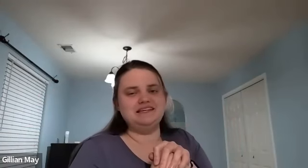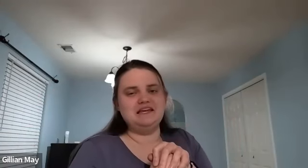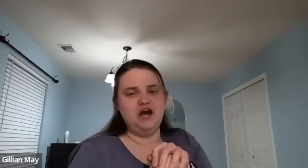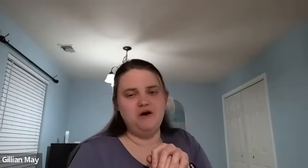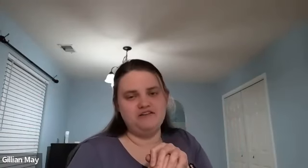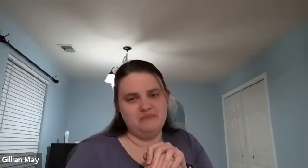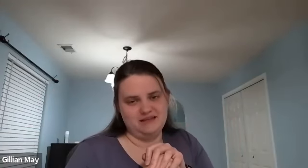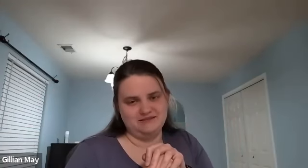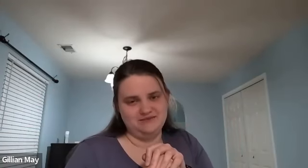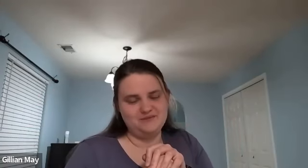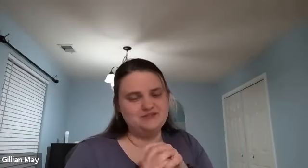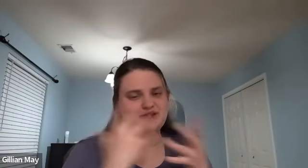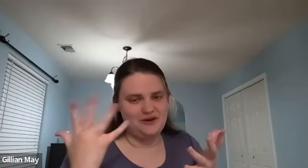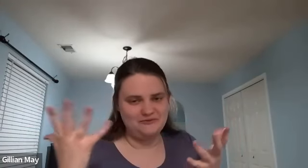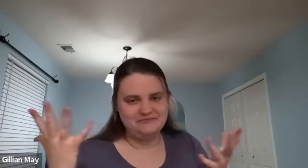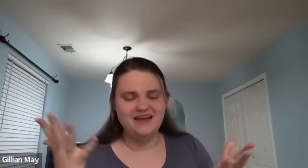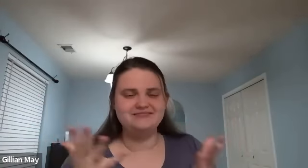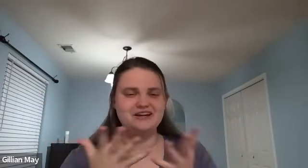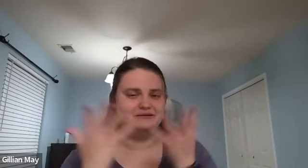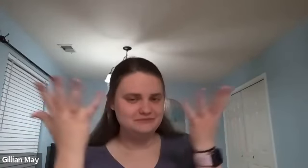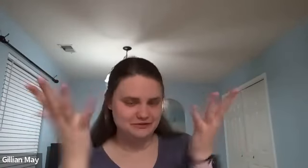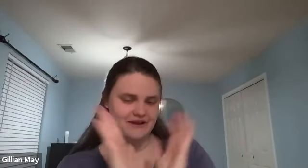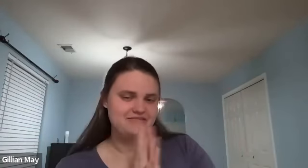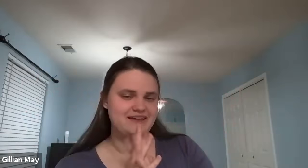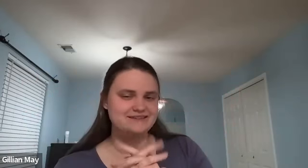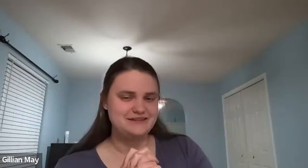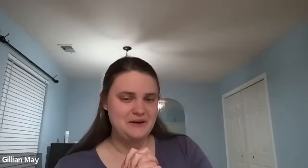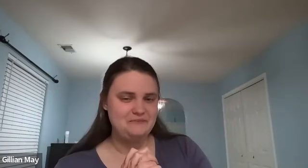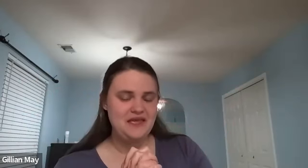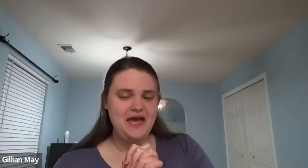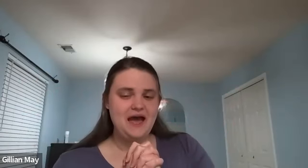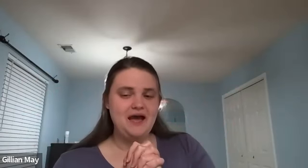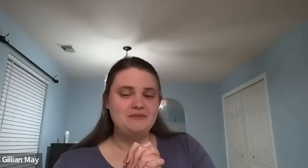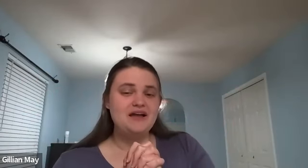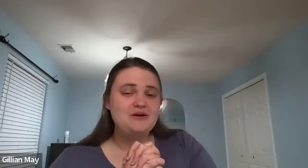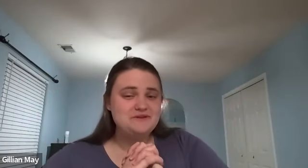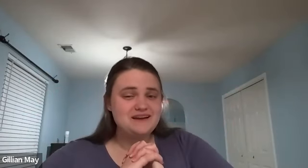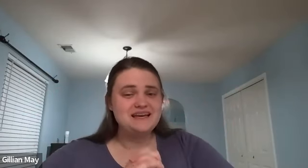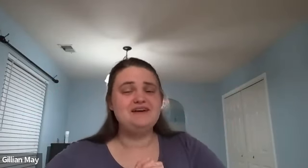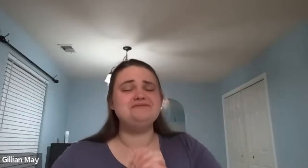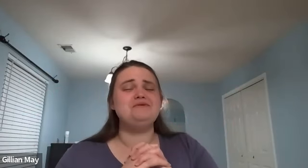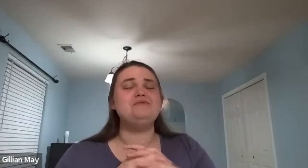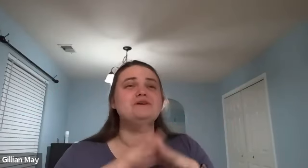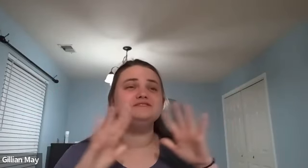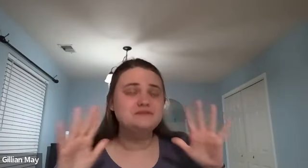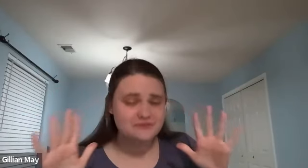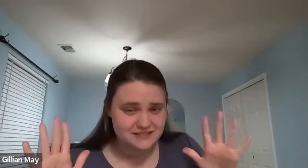can come off bad sometimes. So I try to prevent that. So I hope you guys have a wonderful rest of